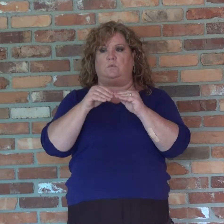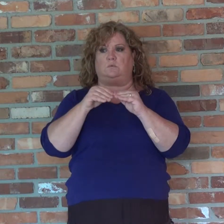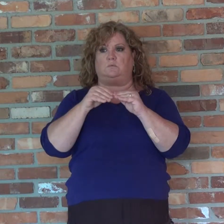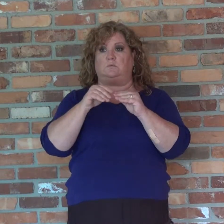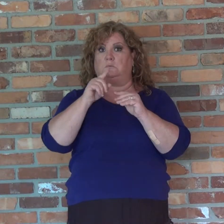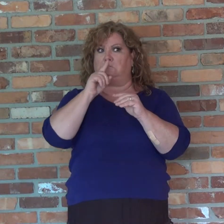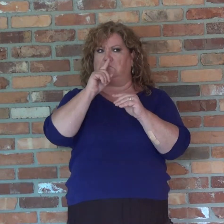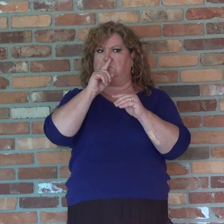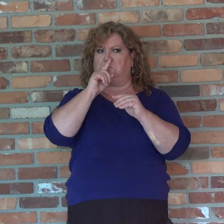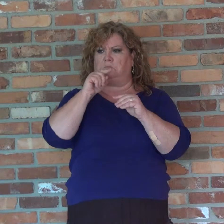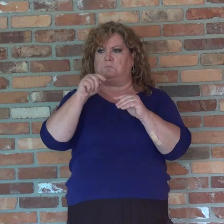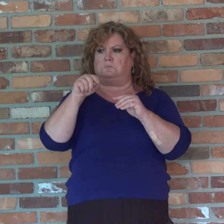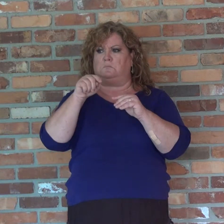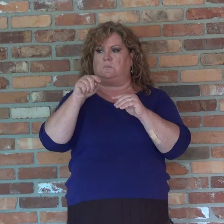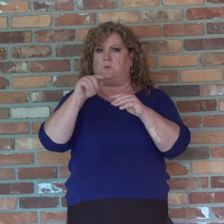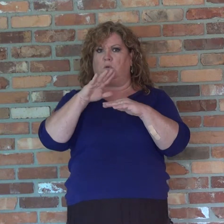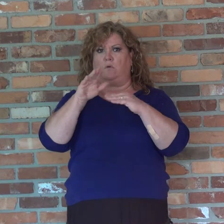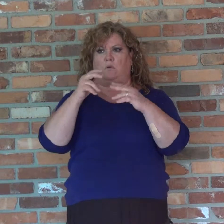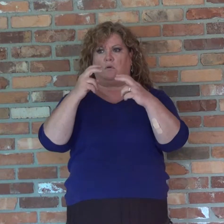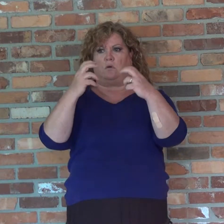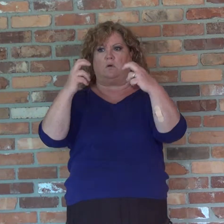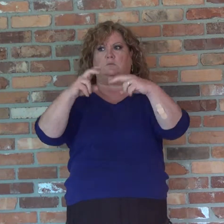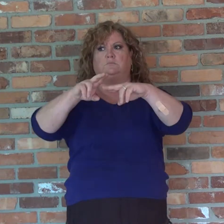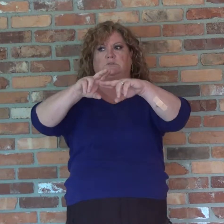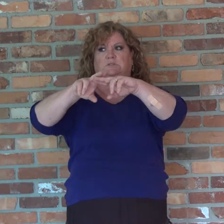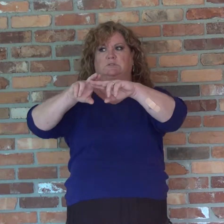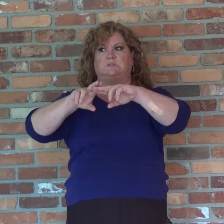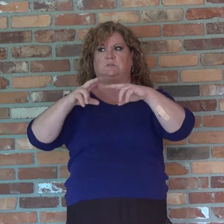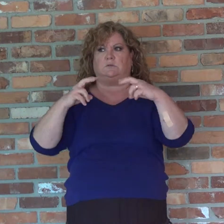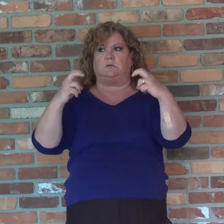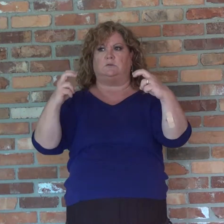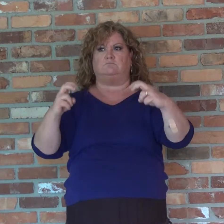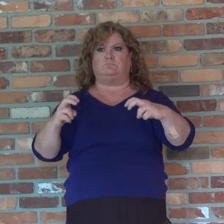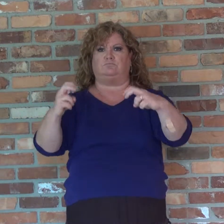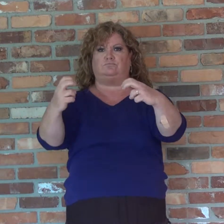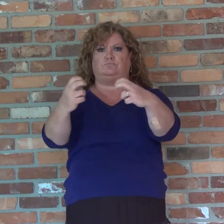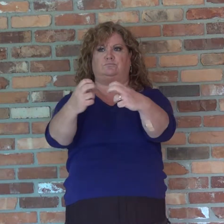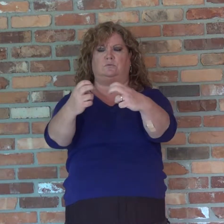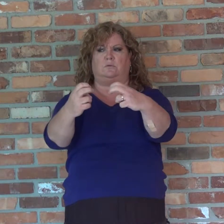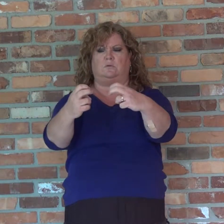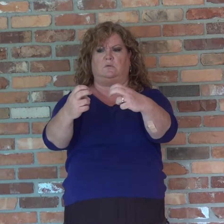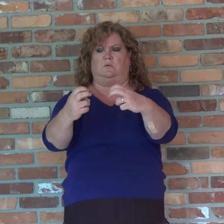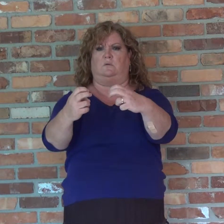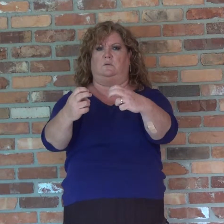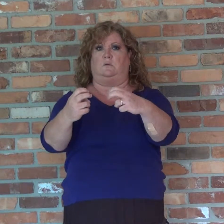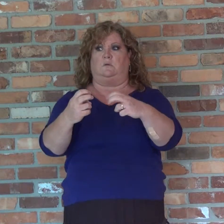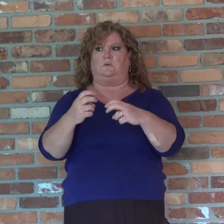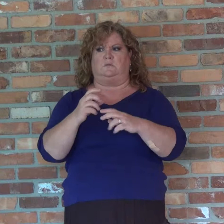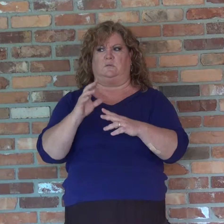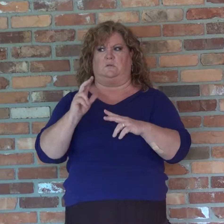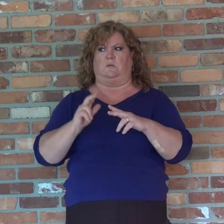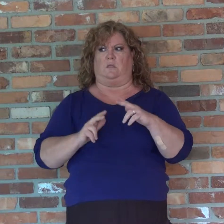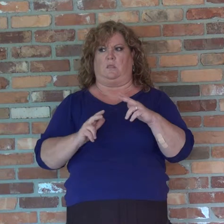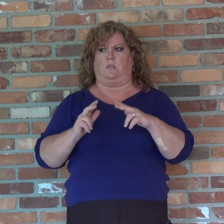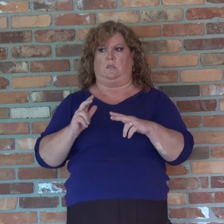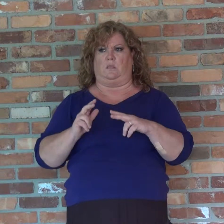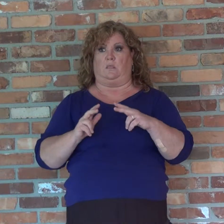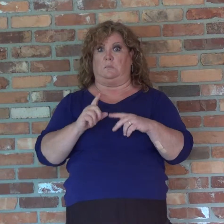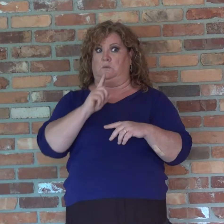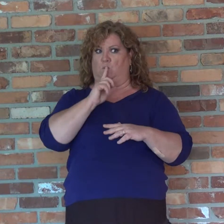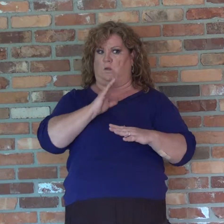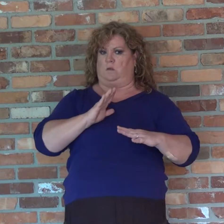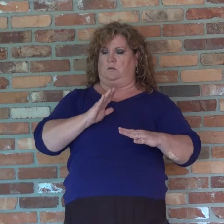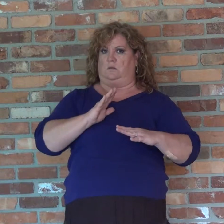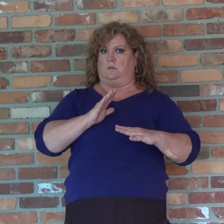but they all sat down. And pretty soon, it's just kind of awkward silence. And I'm watching what's going on. This couldn't play out better for me. And